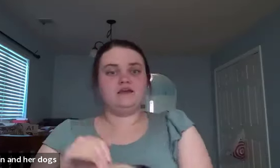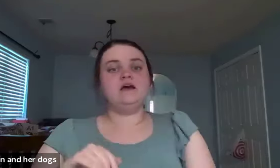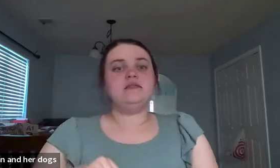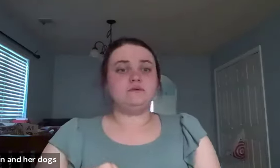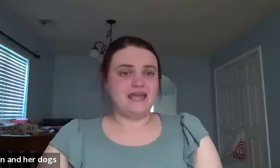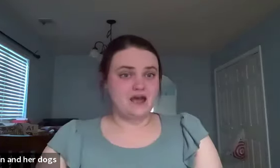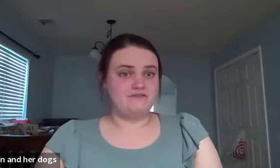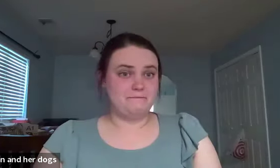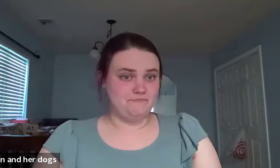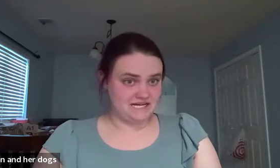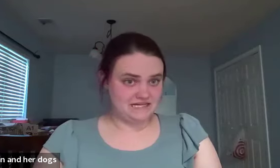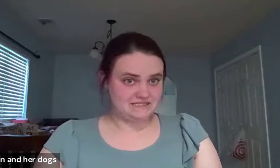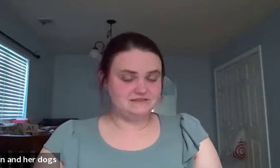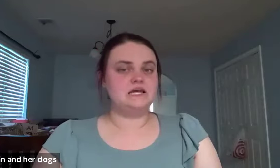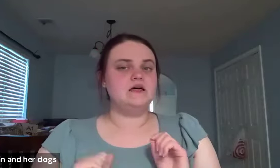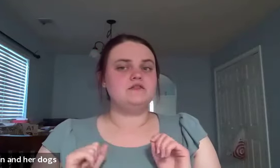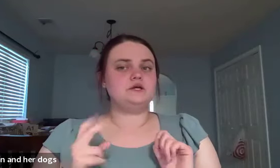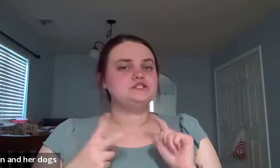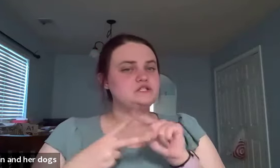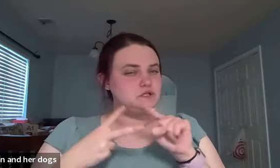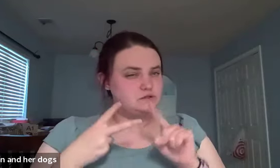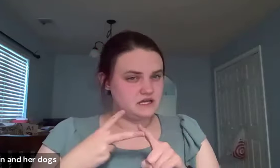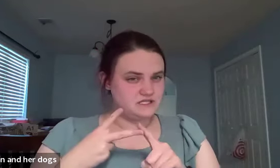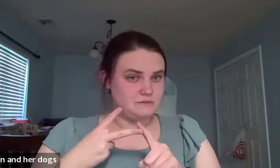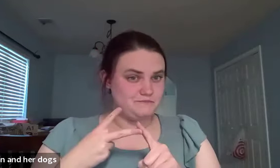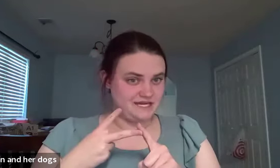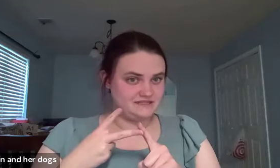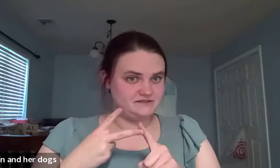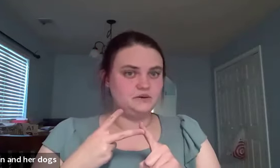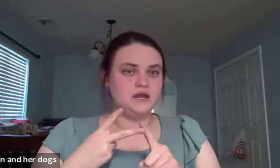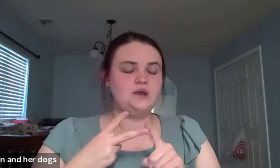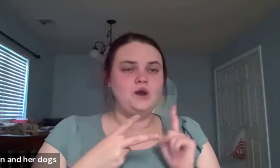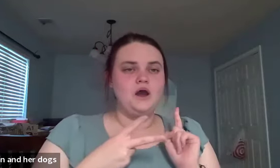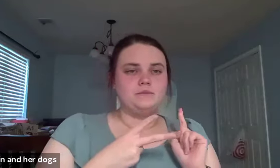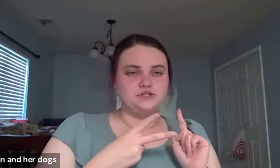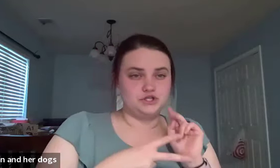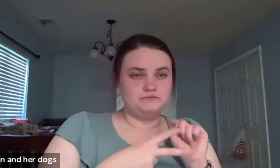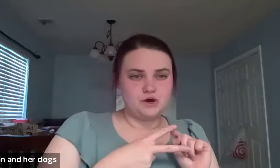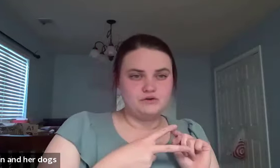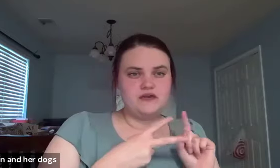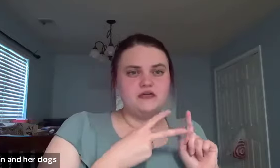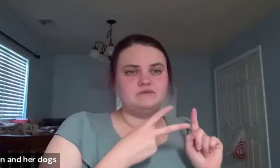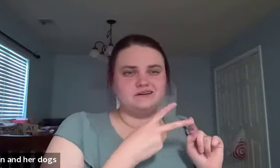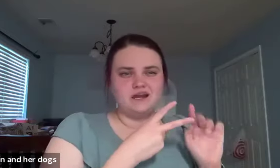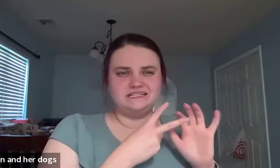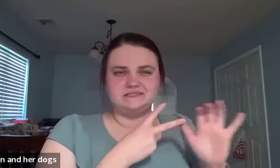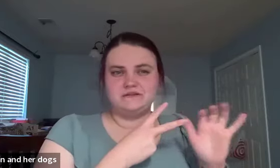Okay. Then we have minute. There are 2 signs for minute. Okay. I'm going to show you both, and then I'm going to kind of explain